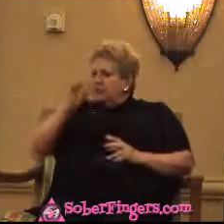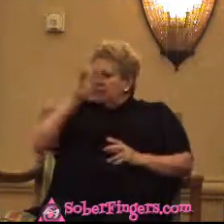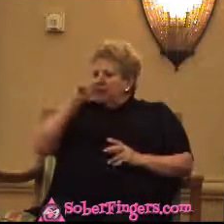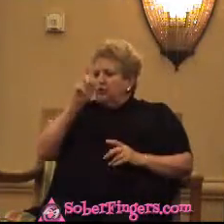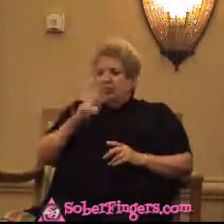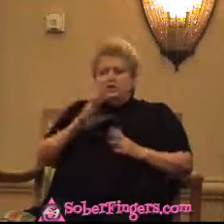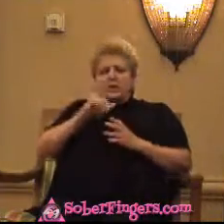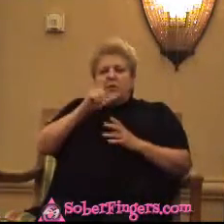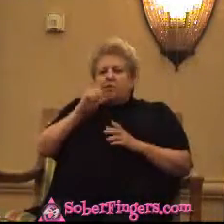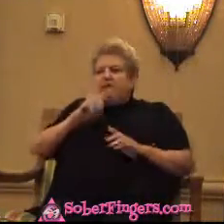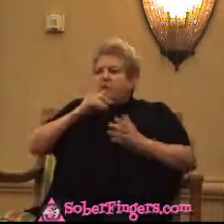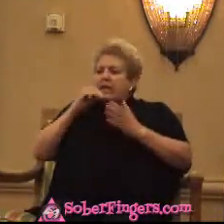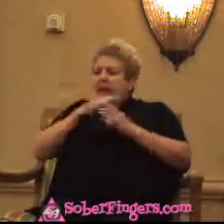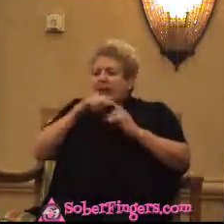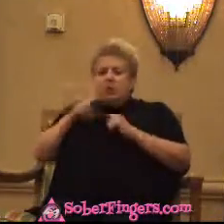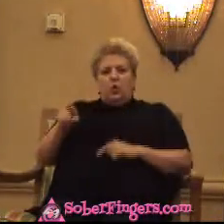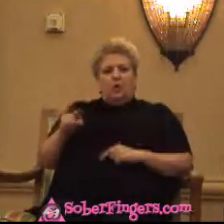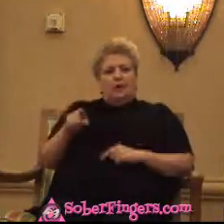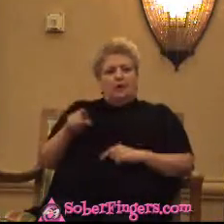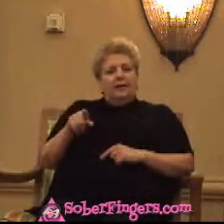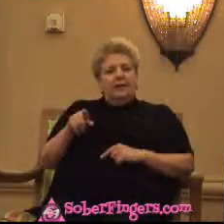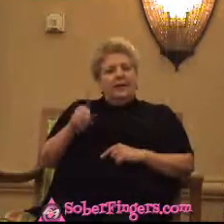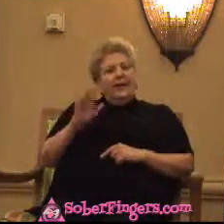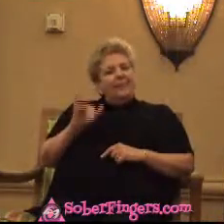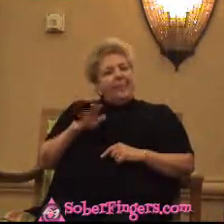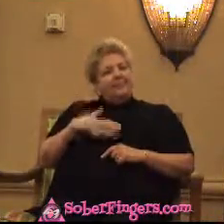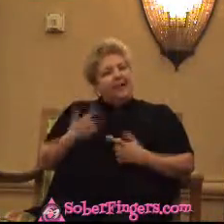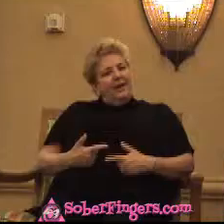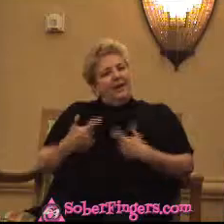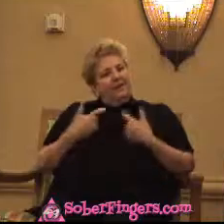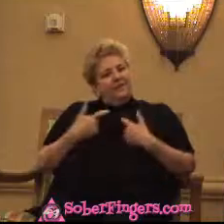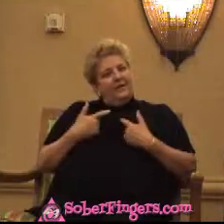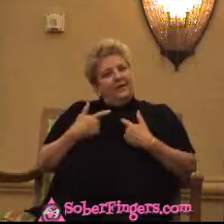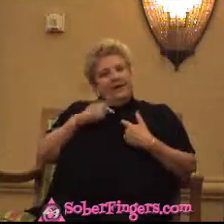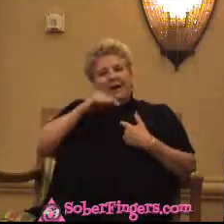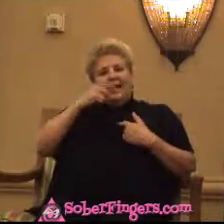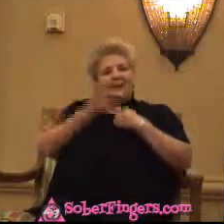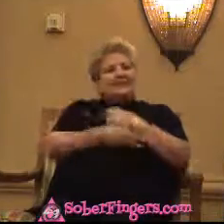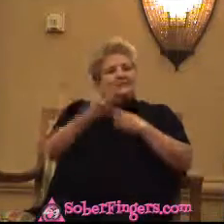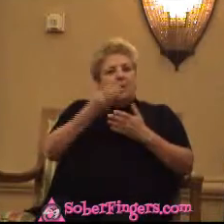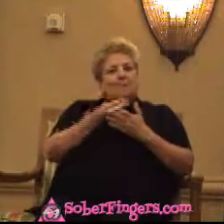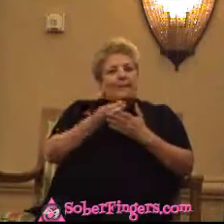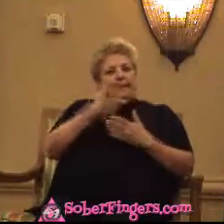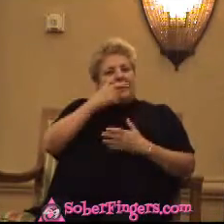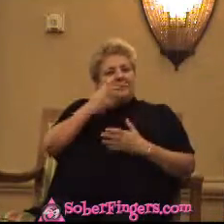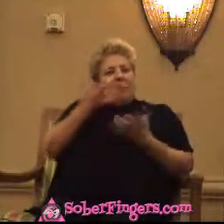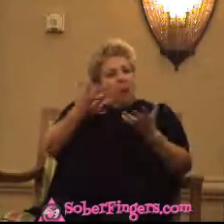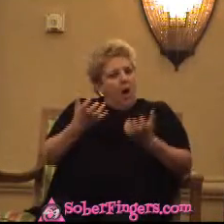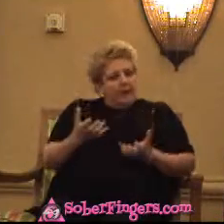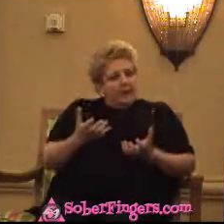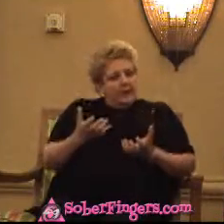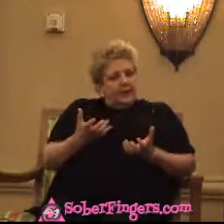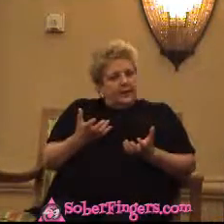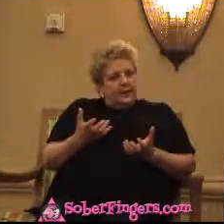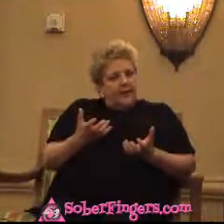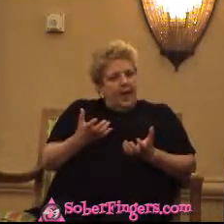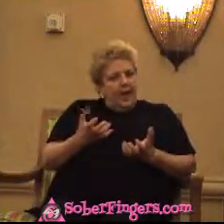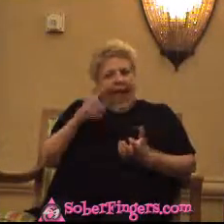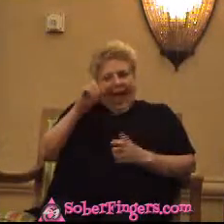my life. And I didn't steal money because I wanted to. I steal it because I had to. All of those